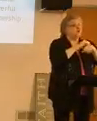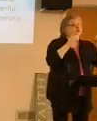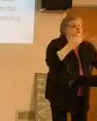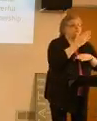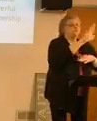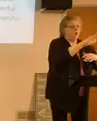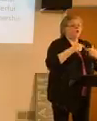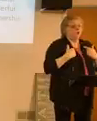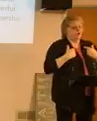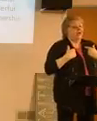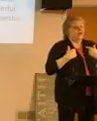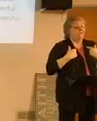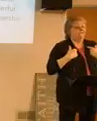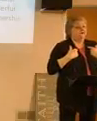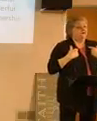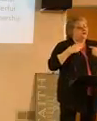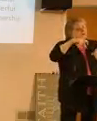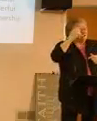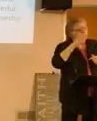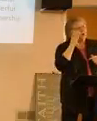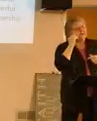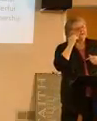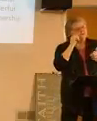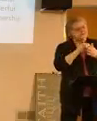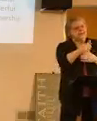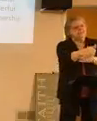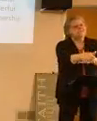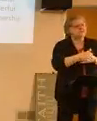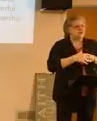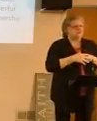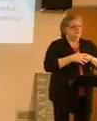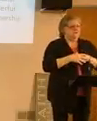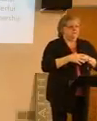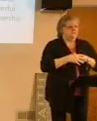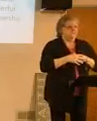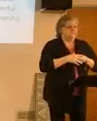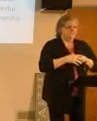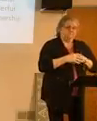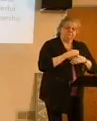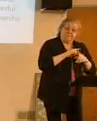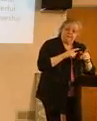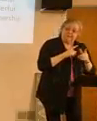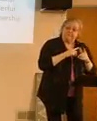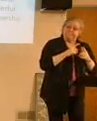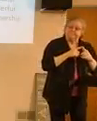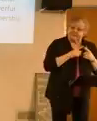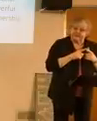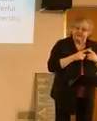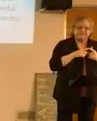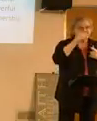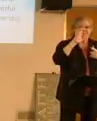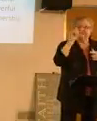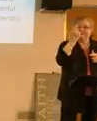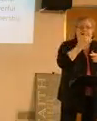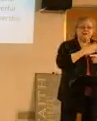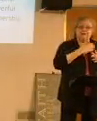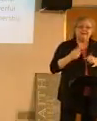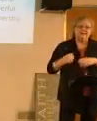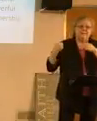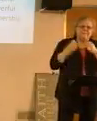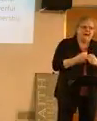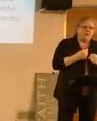your life. And so Paul experienced that in a personal way. But secondly, God's grace is